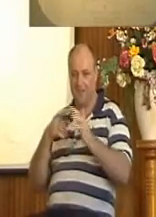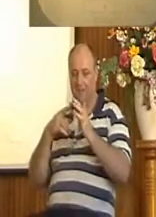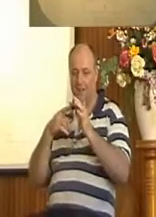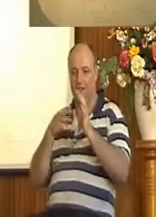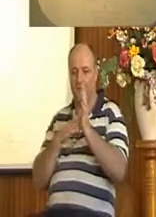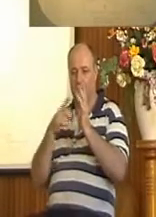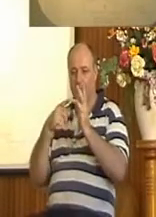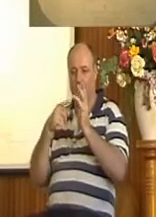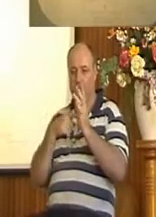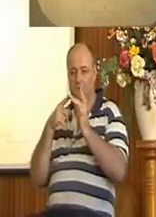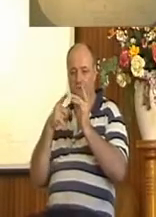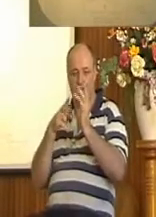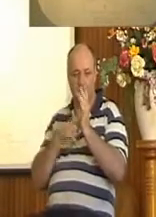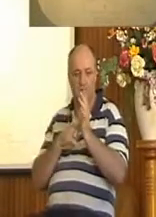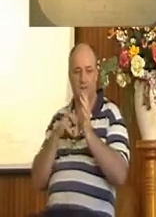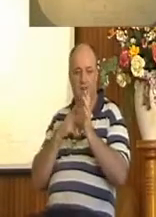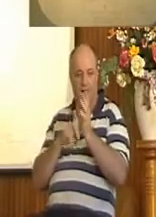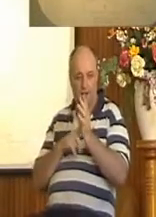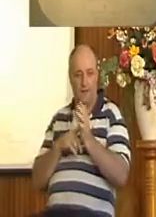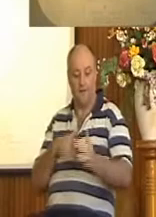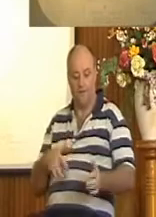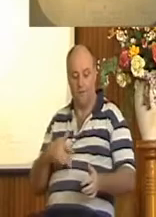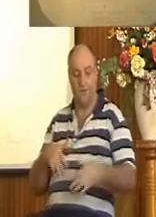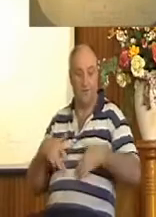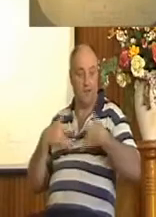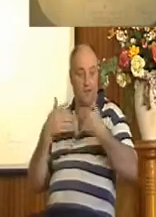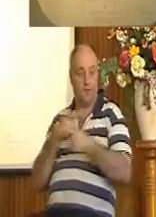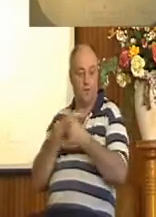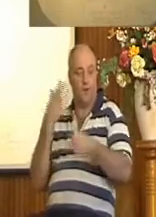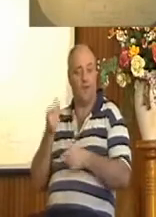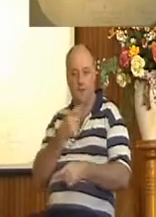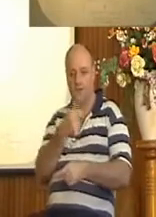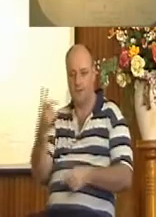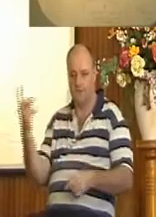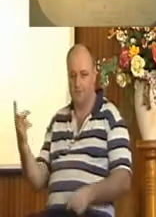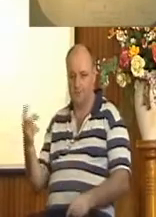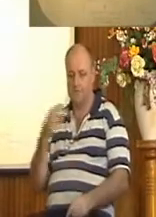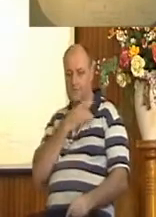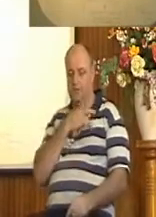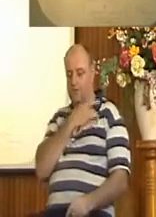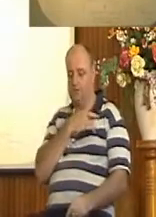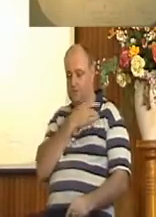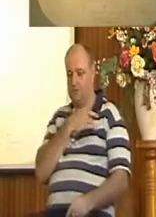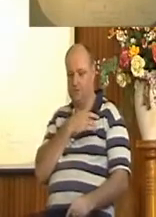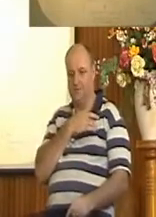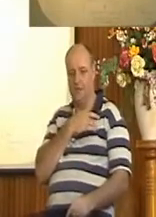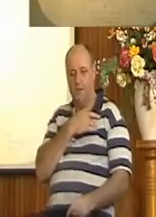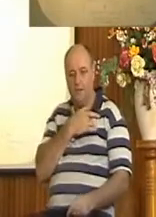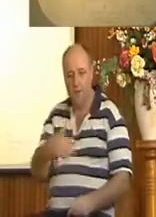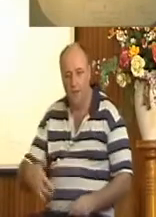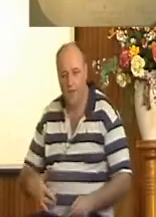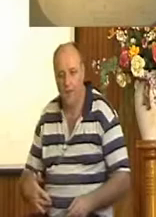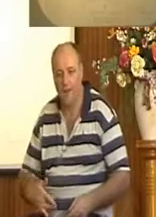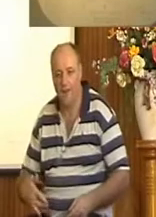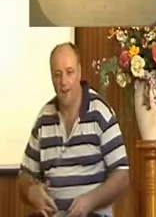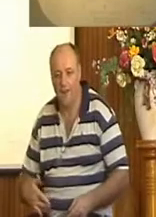down here in the tummy. Like we say, I've got butterflies in the tummy. If something goes wrong, that sort of thing.